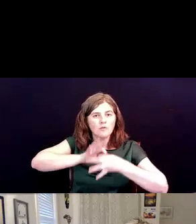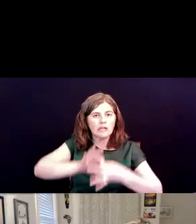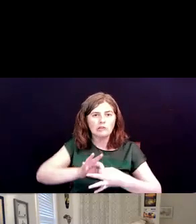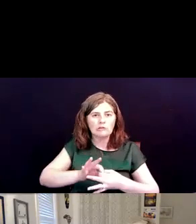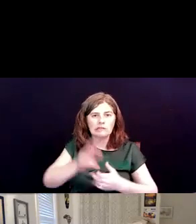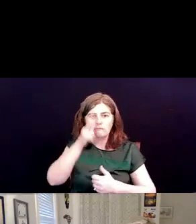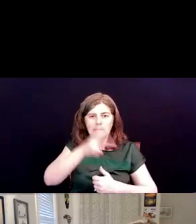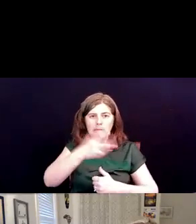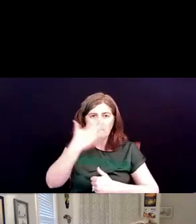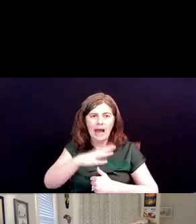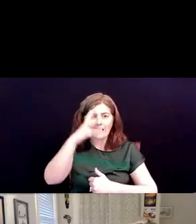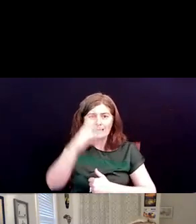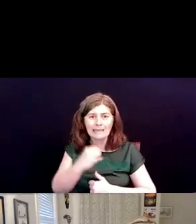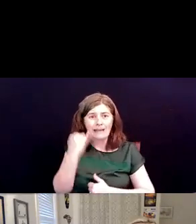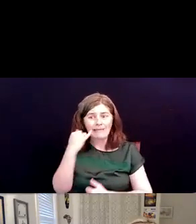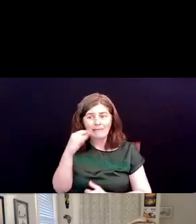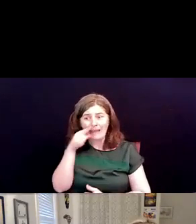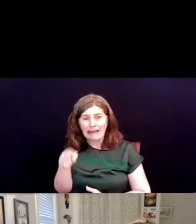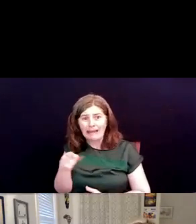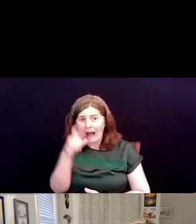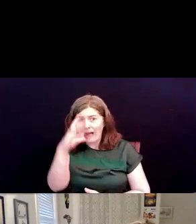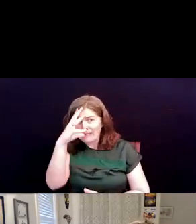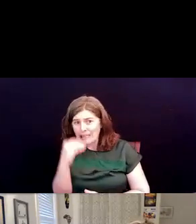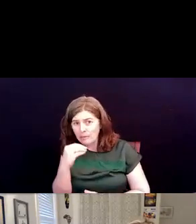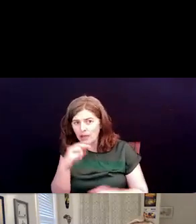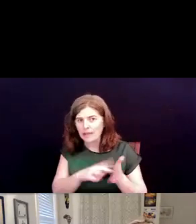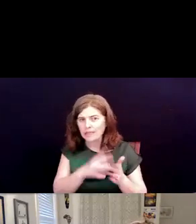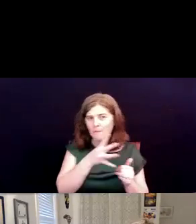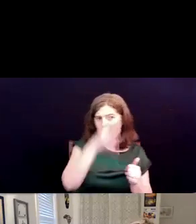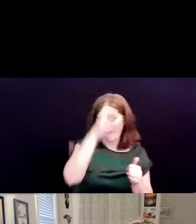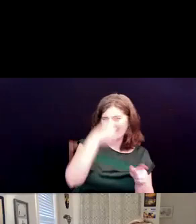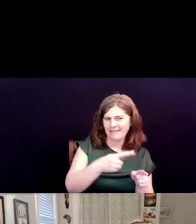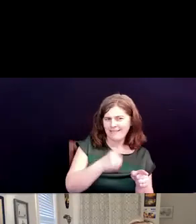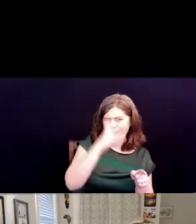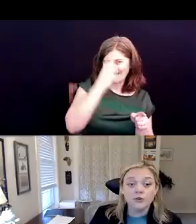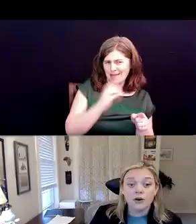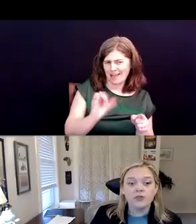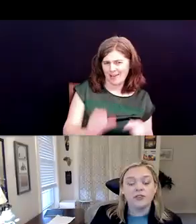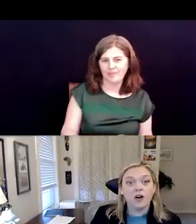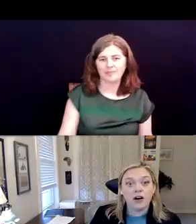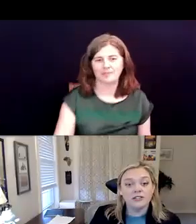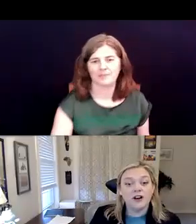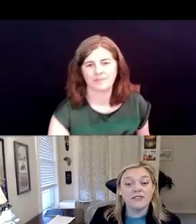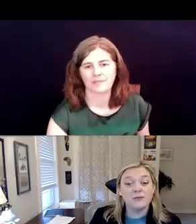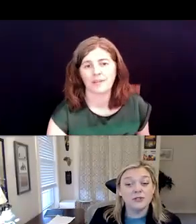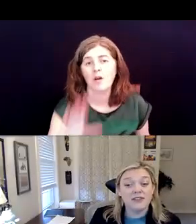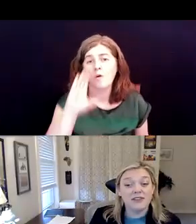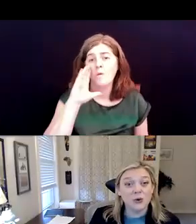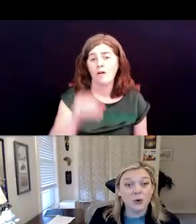child. Because guess what? If the kiddo is not sleeping, the parents are probably not sleeping very well either. We do know that the cause is